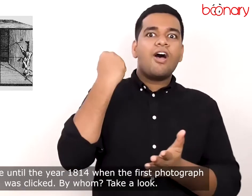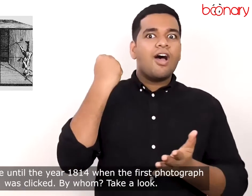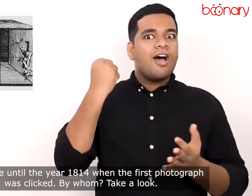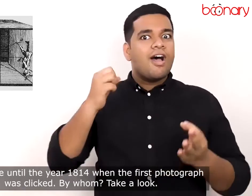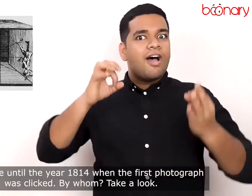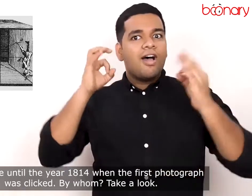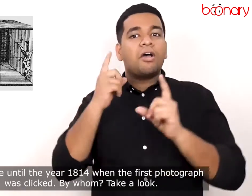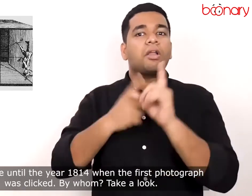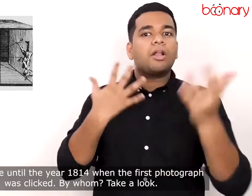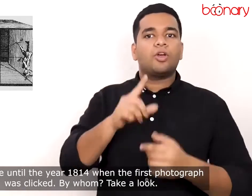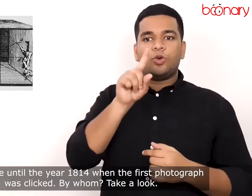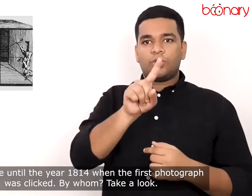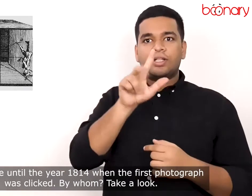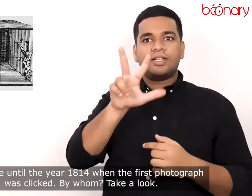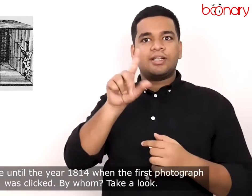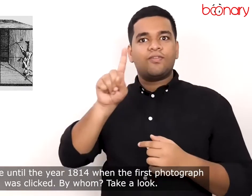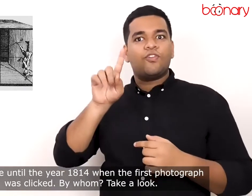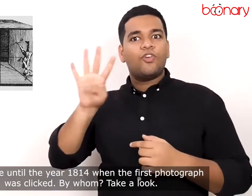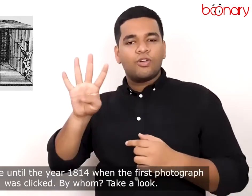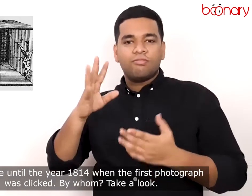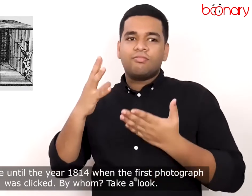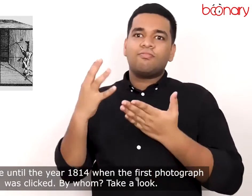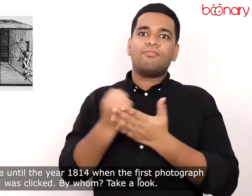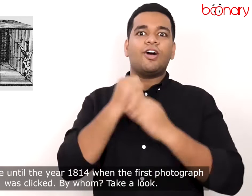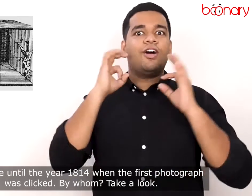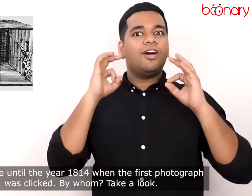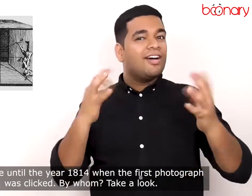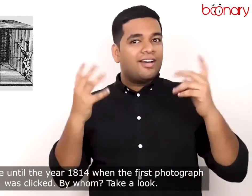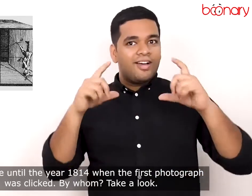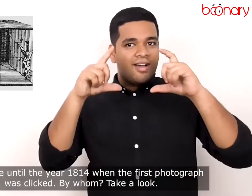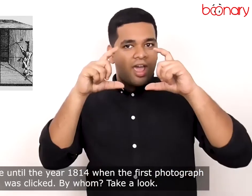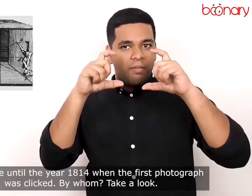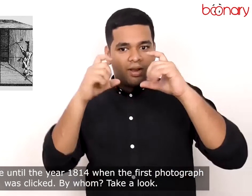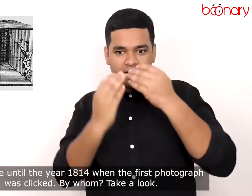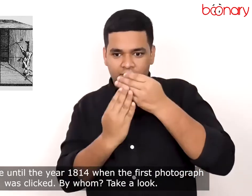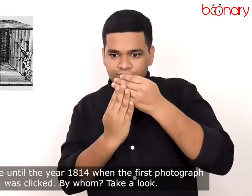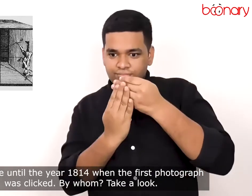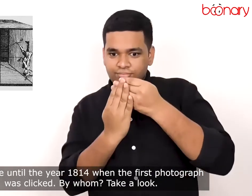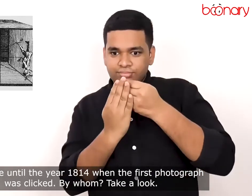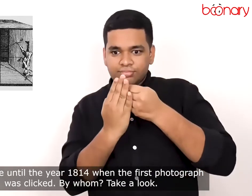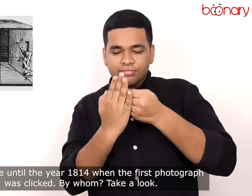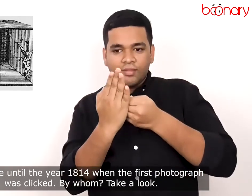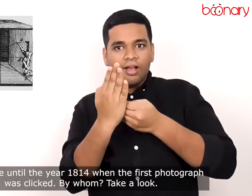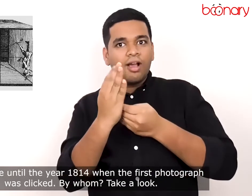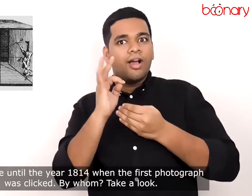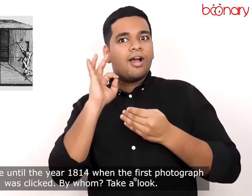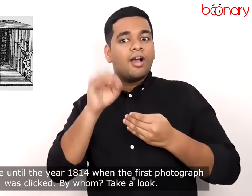the year 1814 when the first photograph was clicked. By